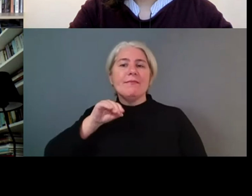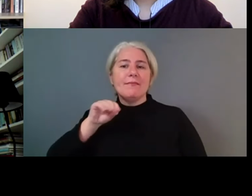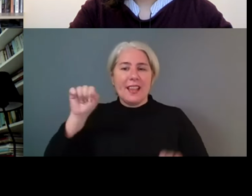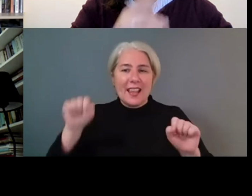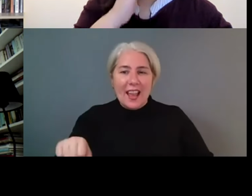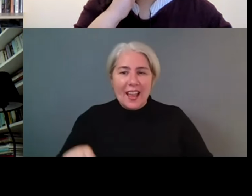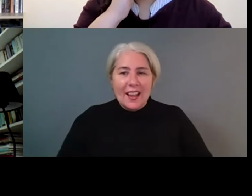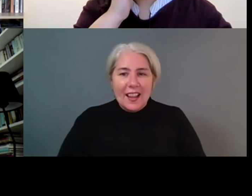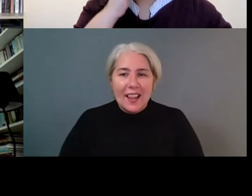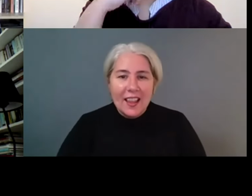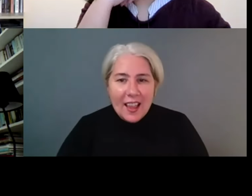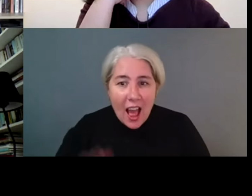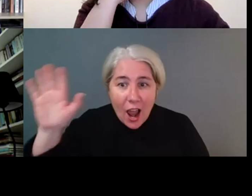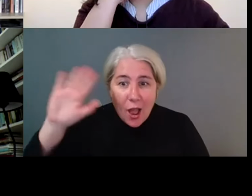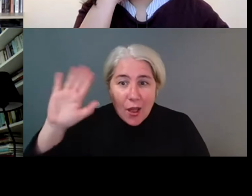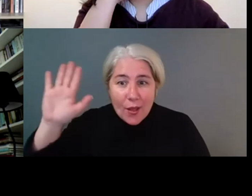Hello?